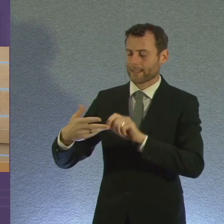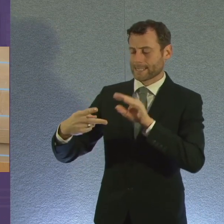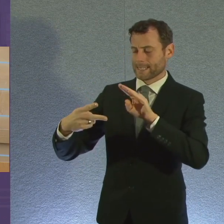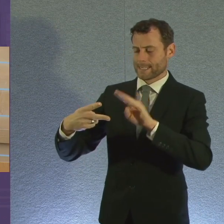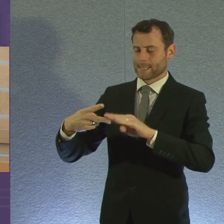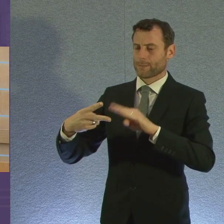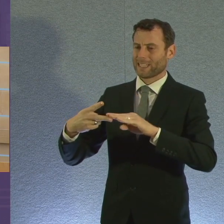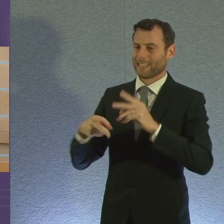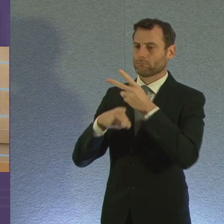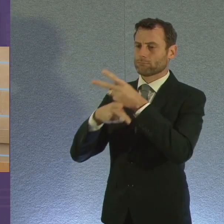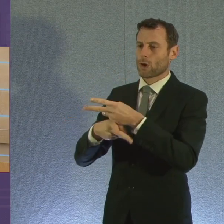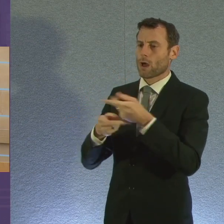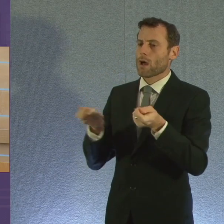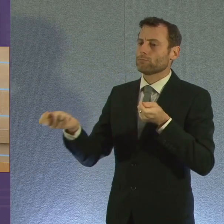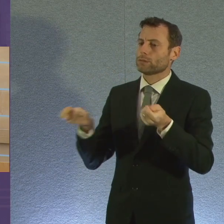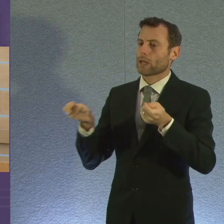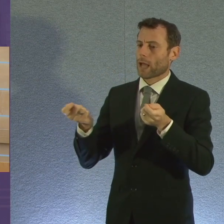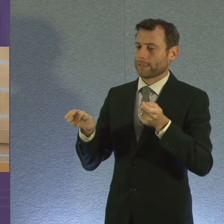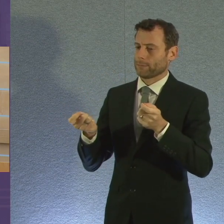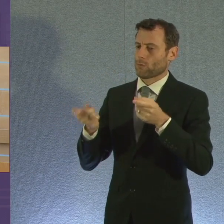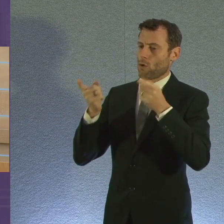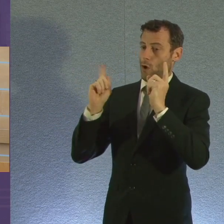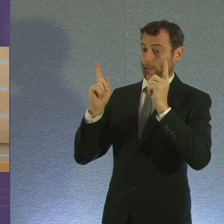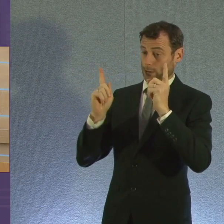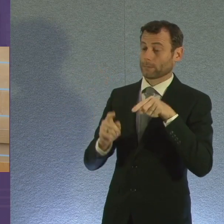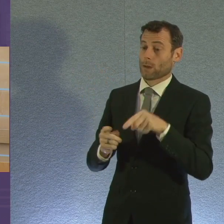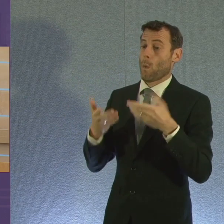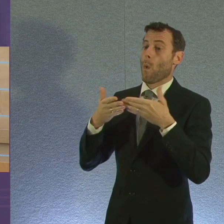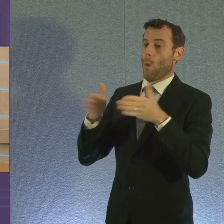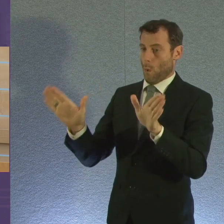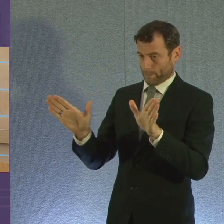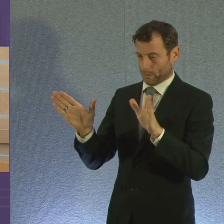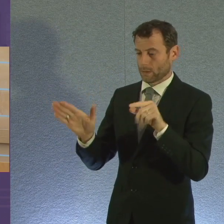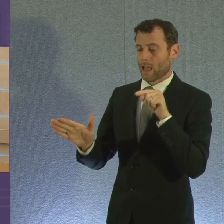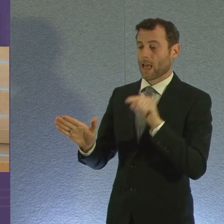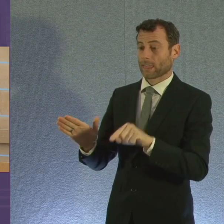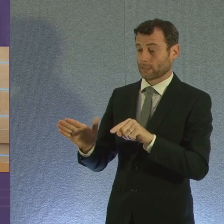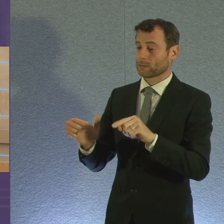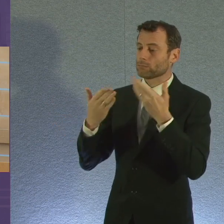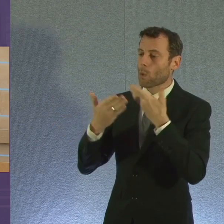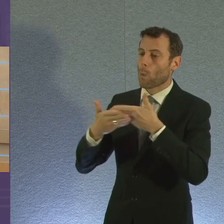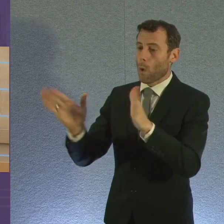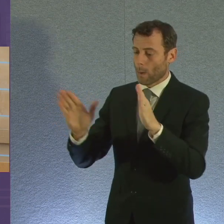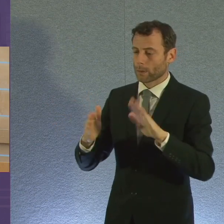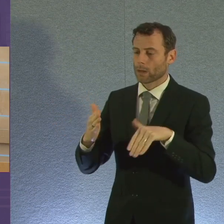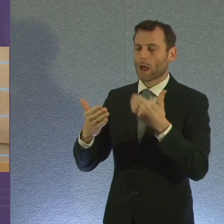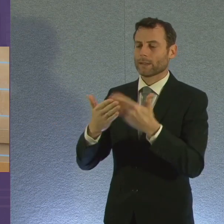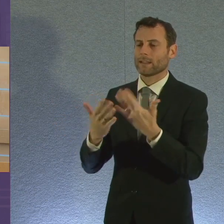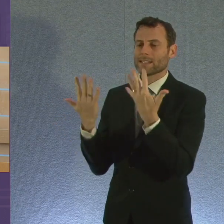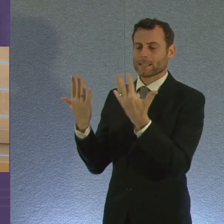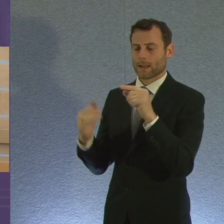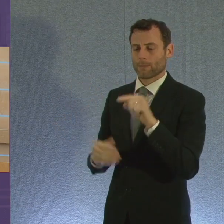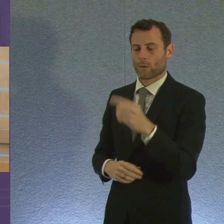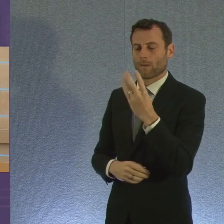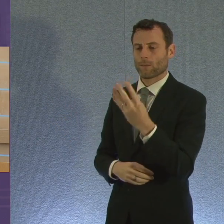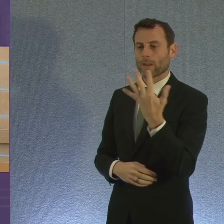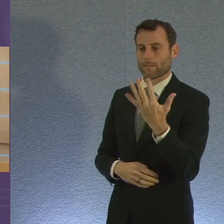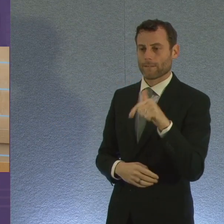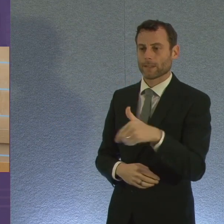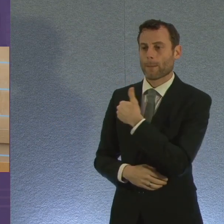open and will close at 10:45 a.m. this morning. The Deputy Presiding Officer is to be elected for